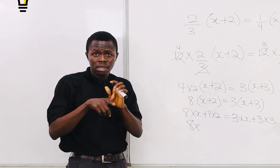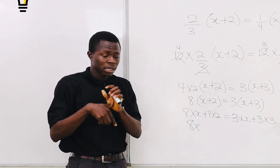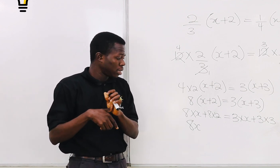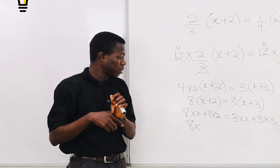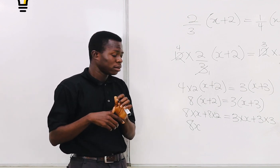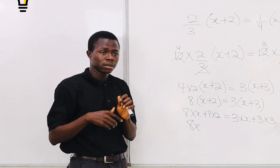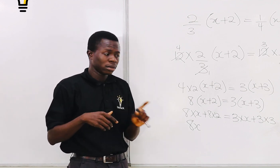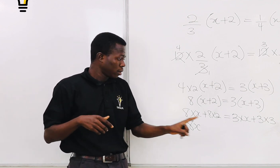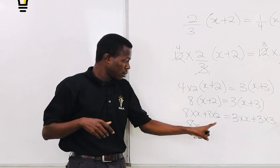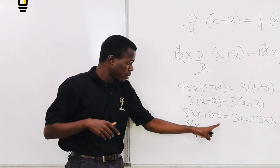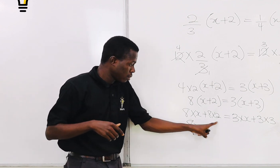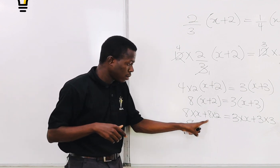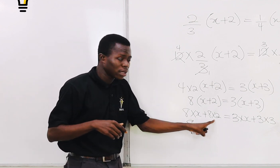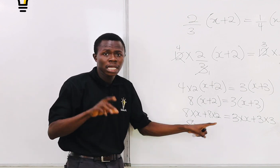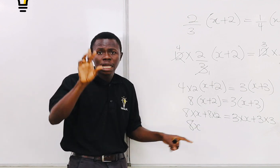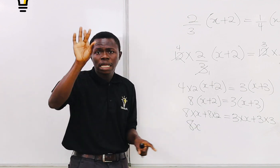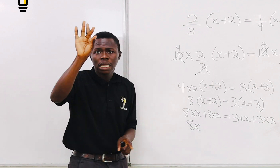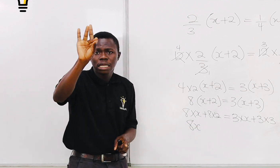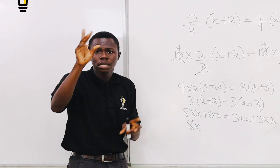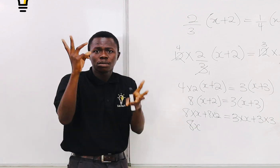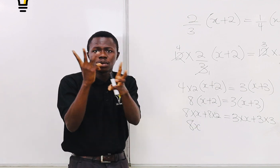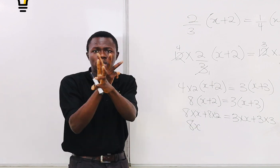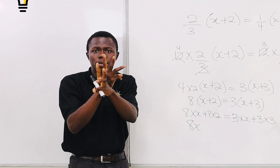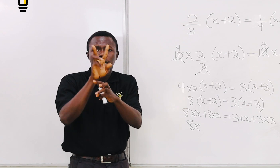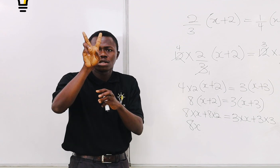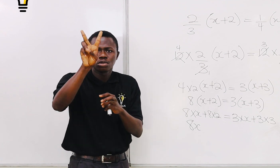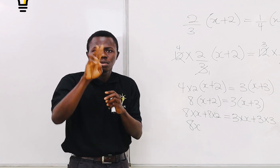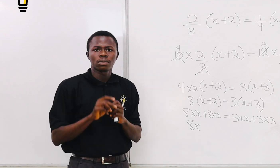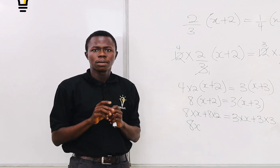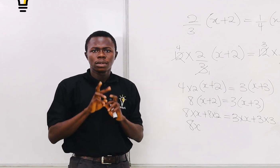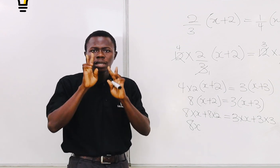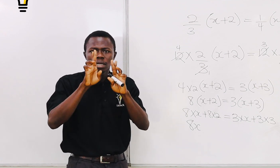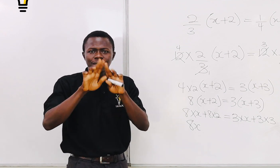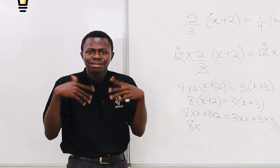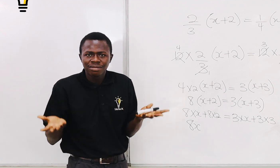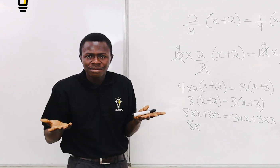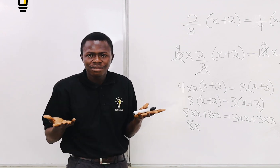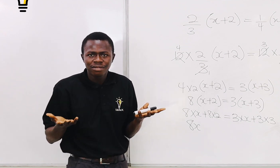And then 8 multiplied by 2 gives us,